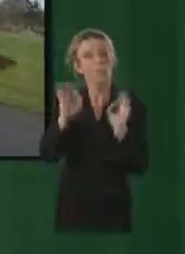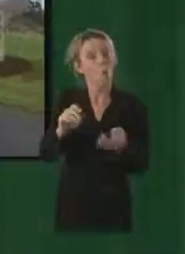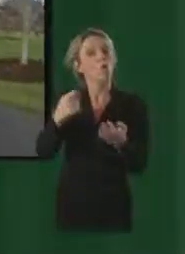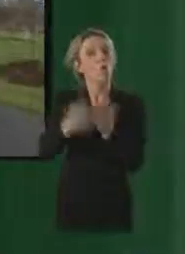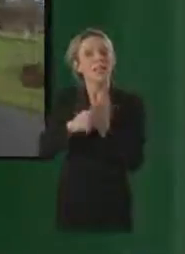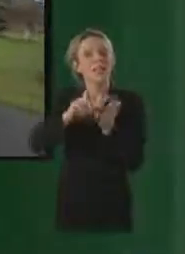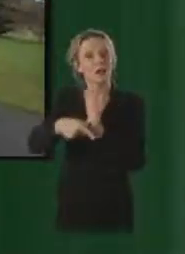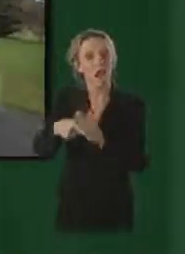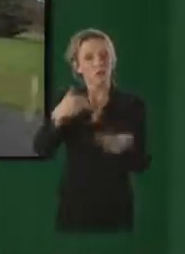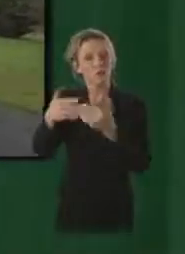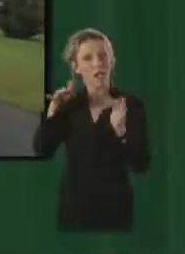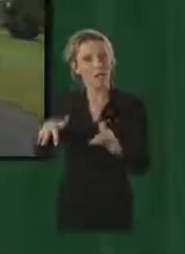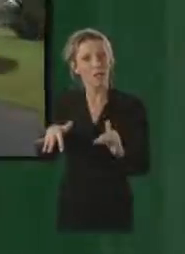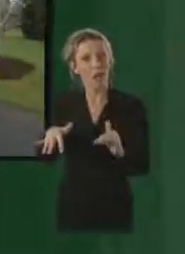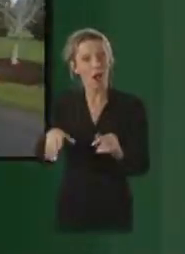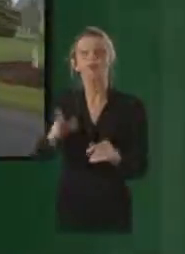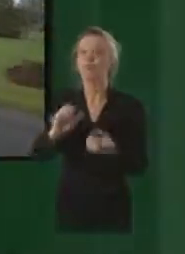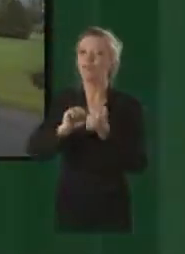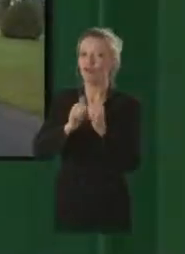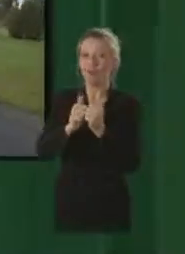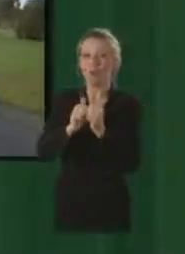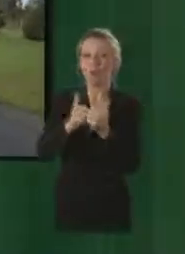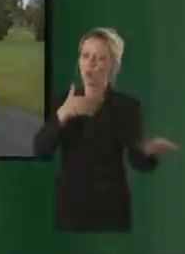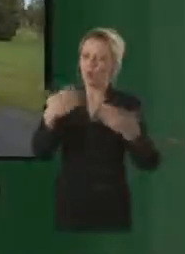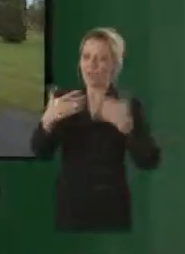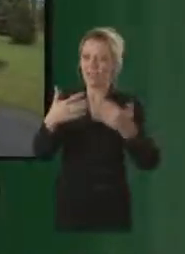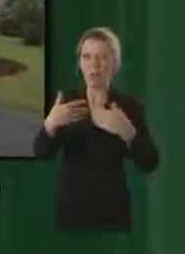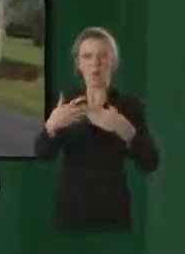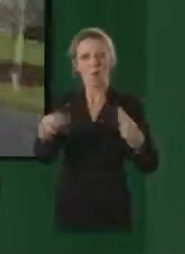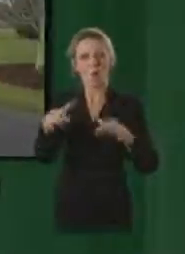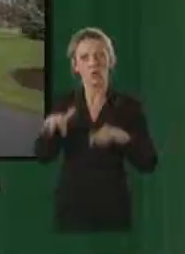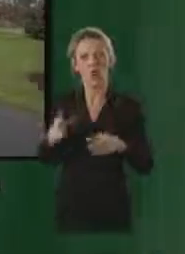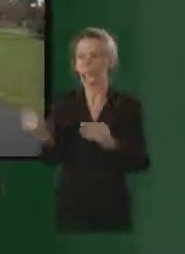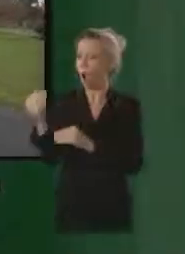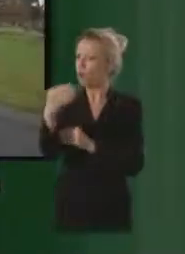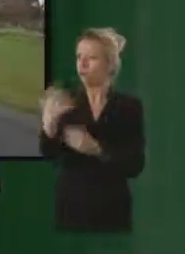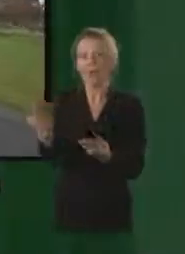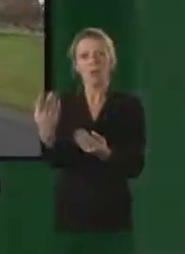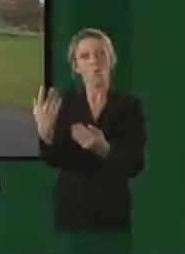A great car for the money. It's sporty and flexible with a great option package and an appealing design.